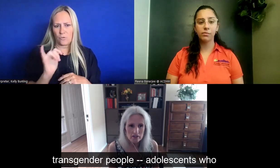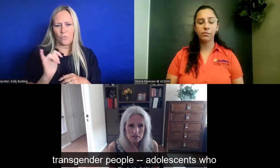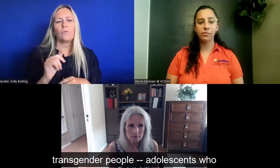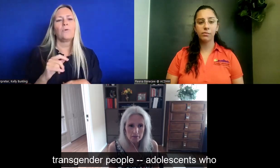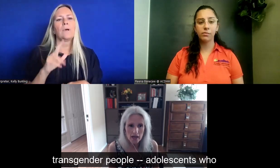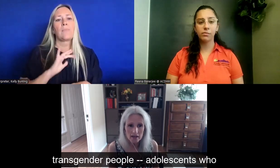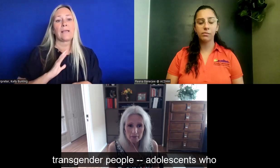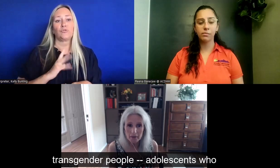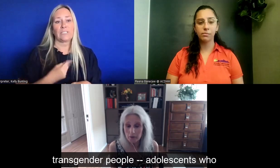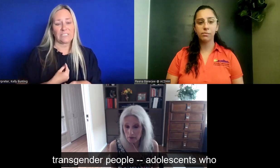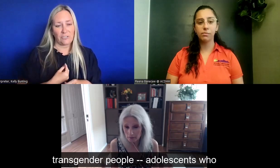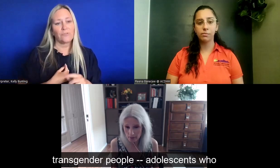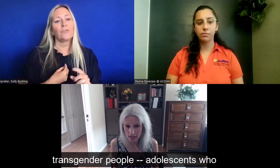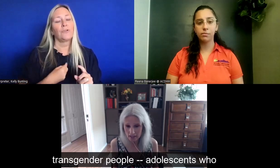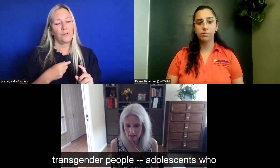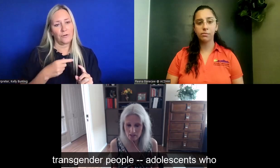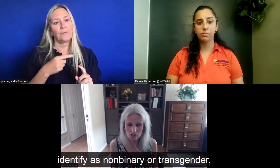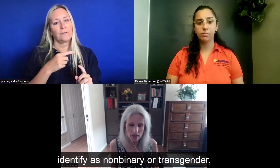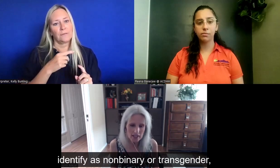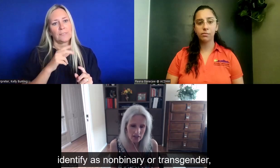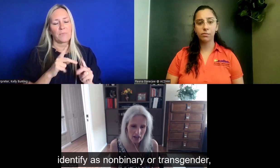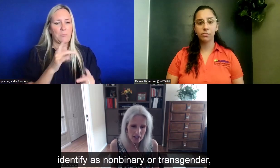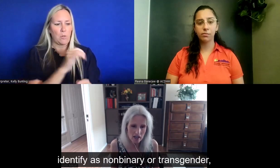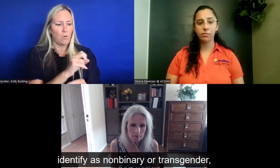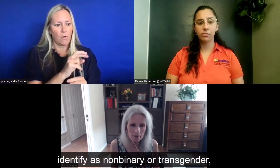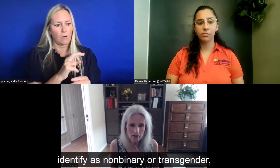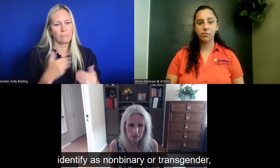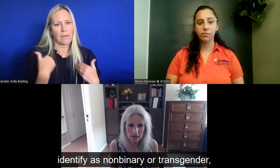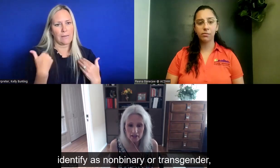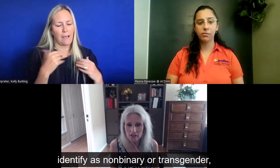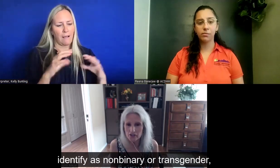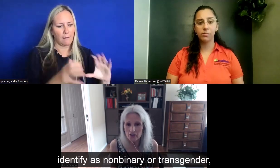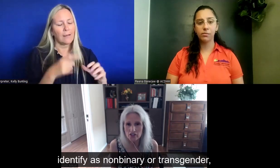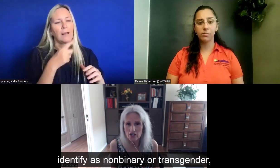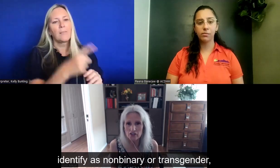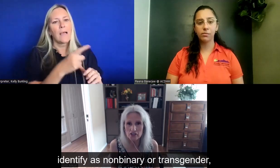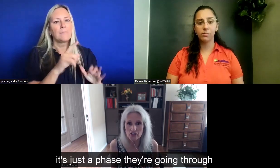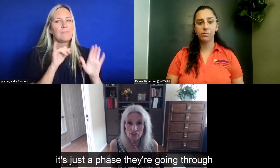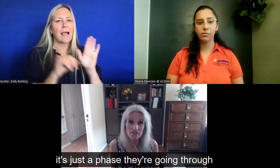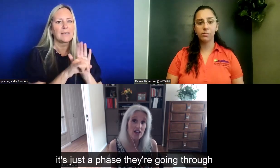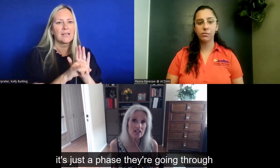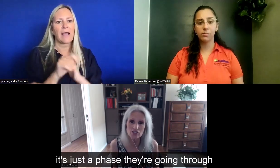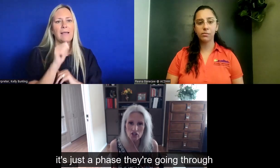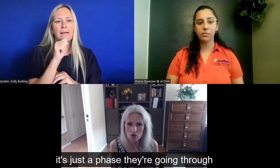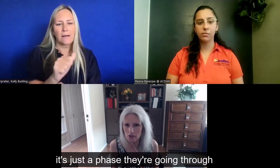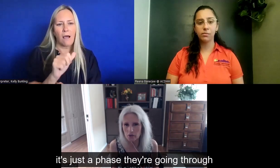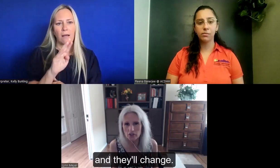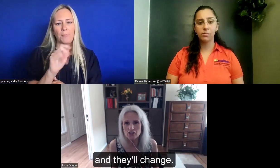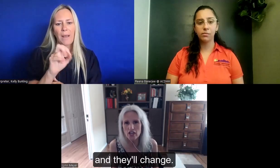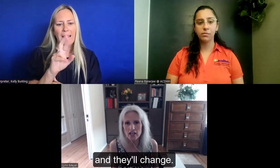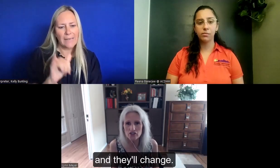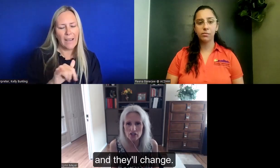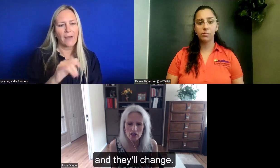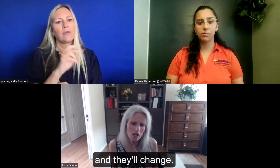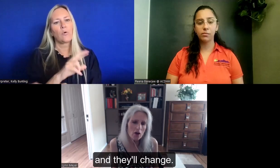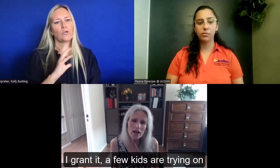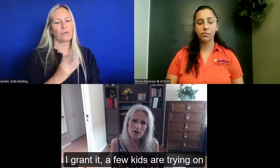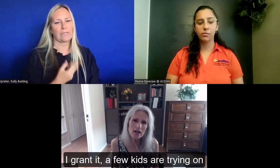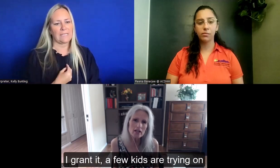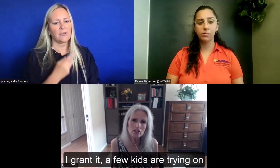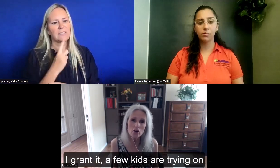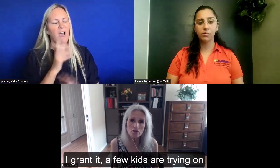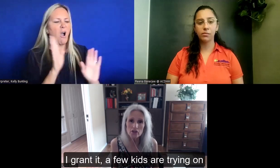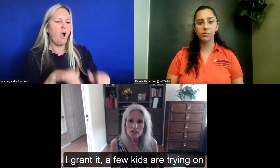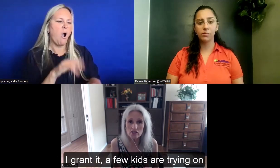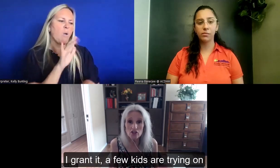transgender people, adolescents who identify as non-binary or transgendered, it's just a phase they're going through and they'll change. Now, I